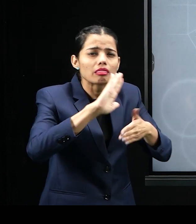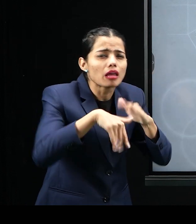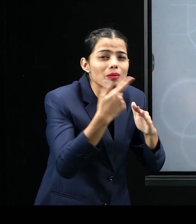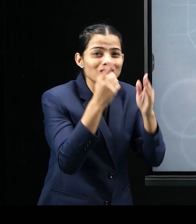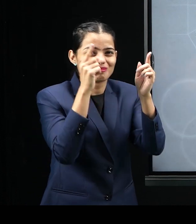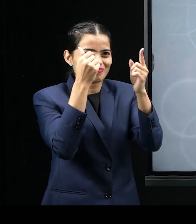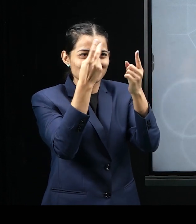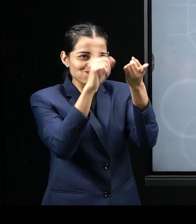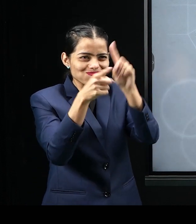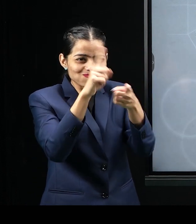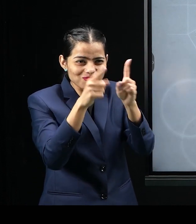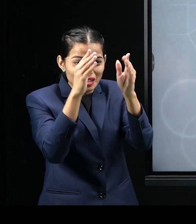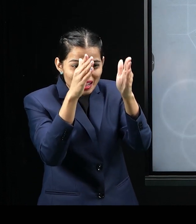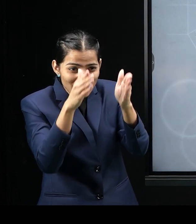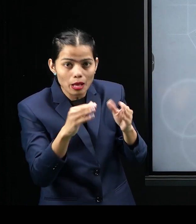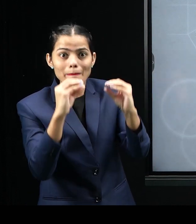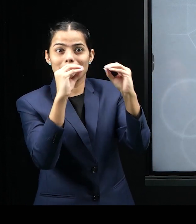than modulus B.